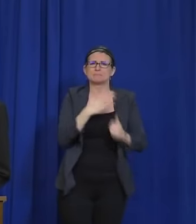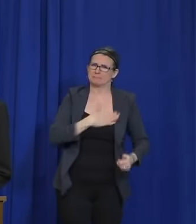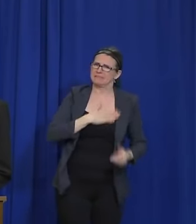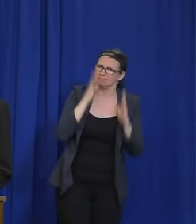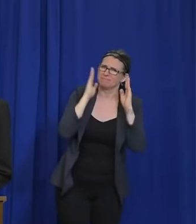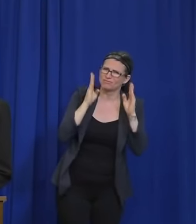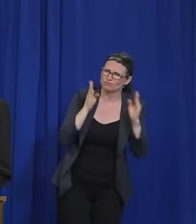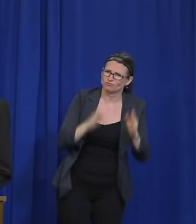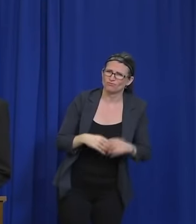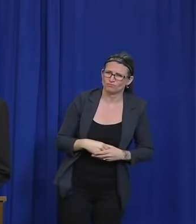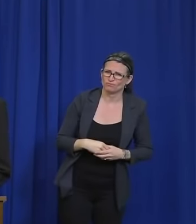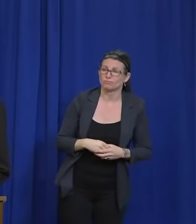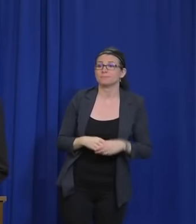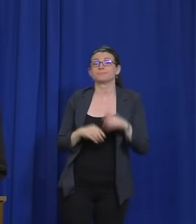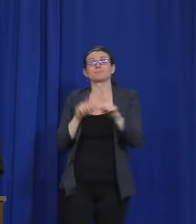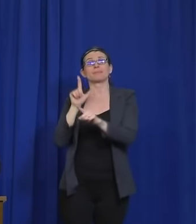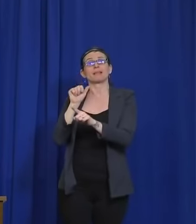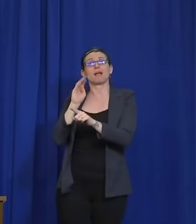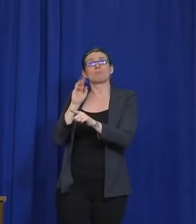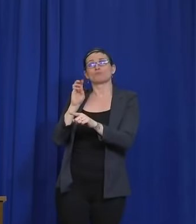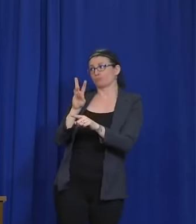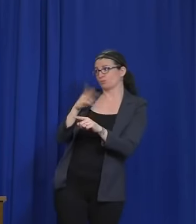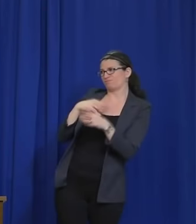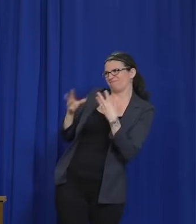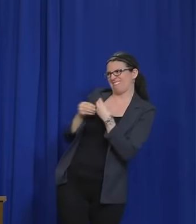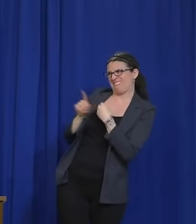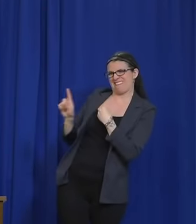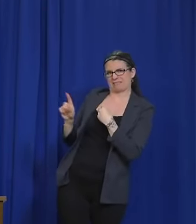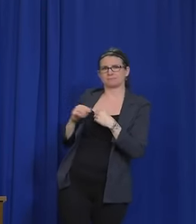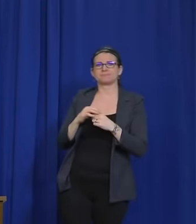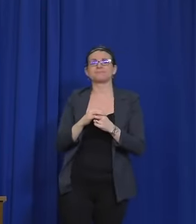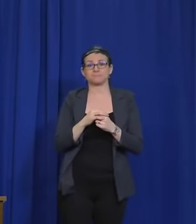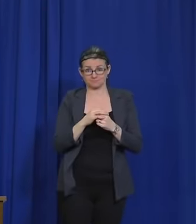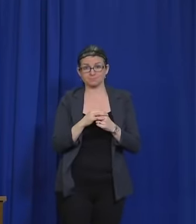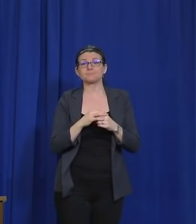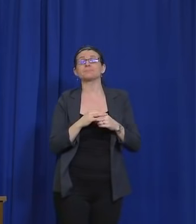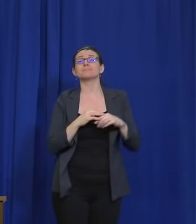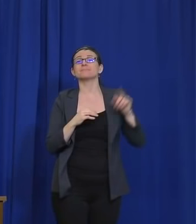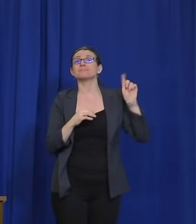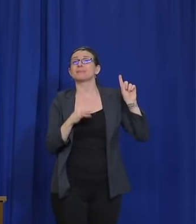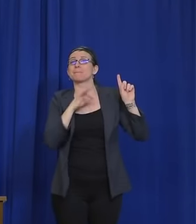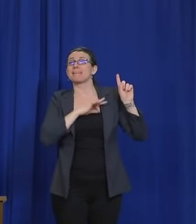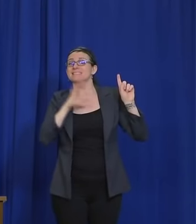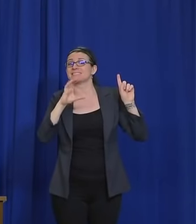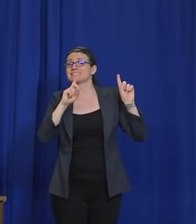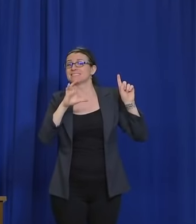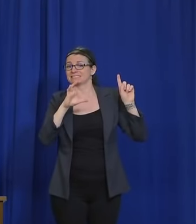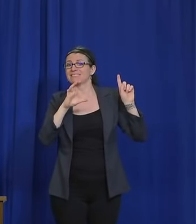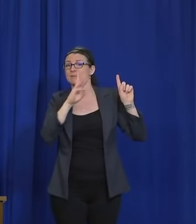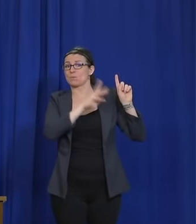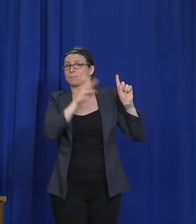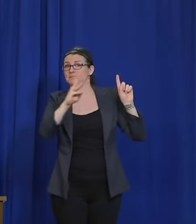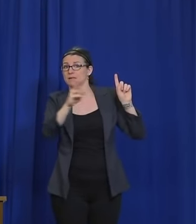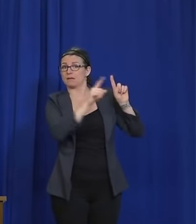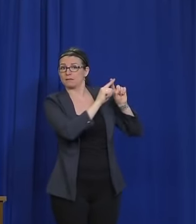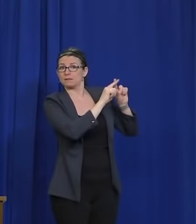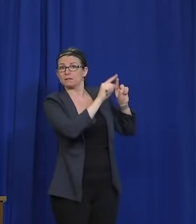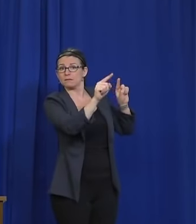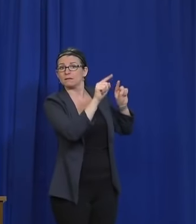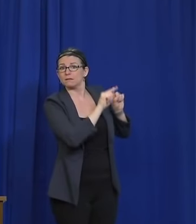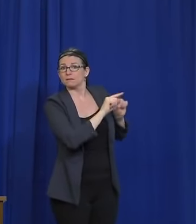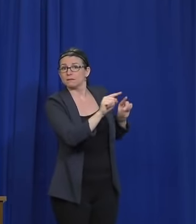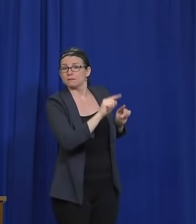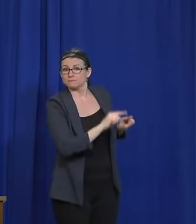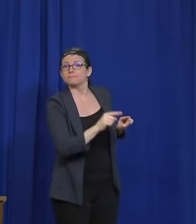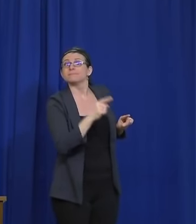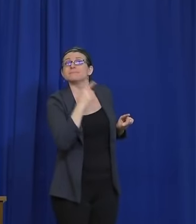that the new data on the CDC website show that 55% of the people with COVID-19 in the state of Maine are under